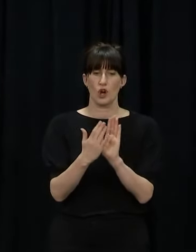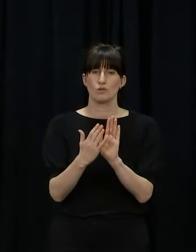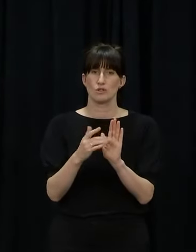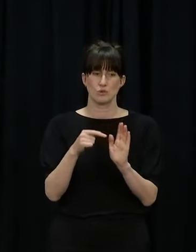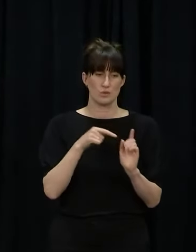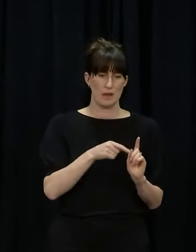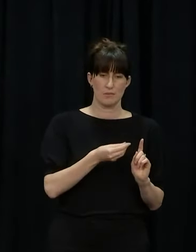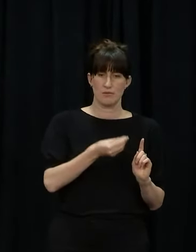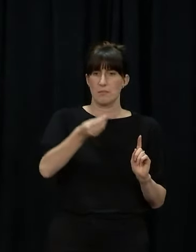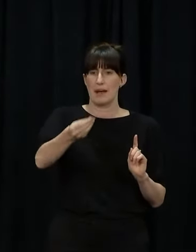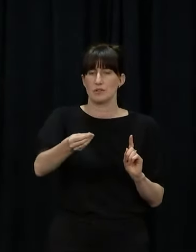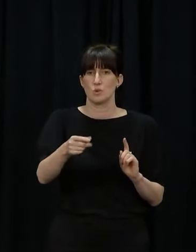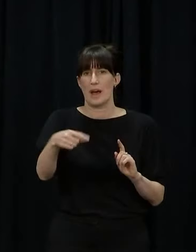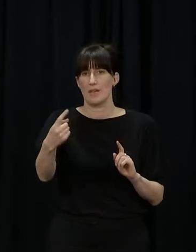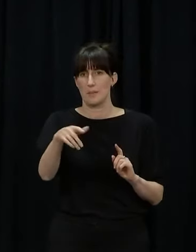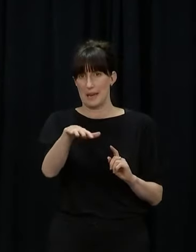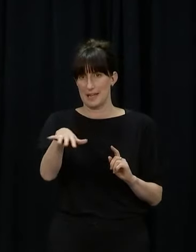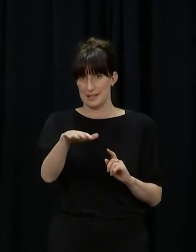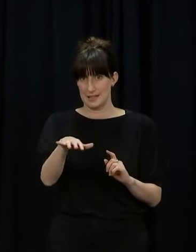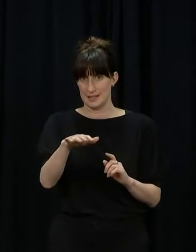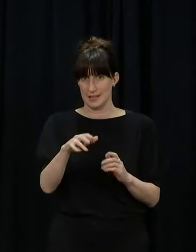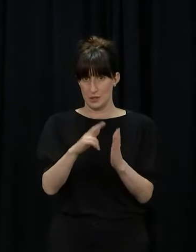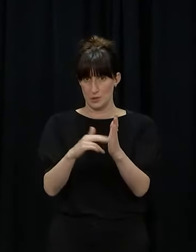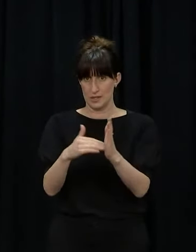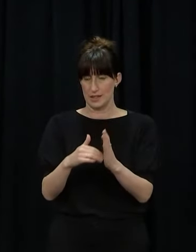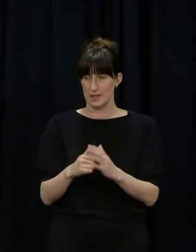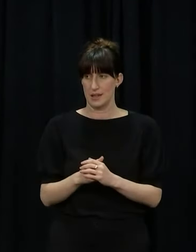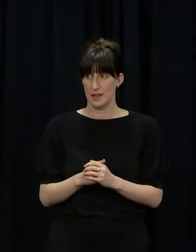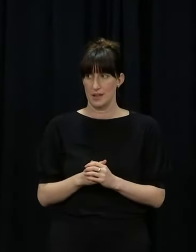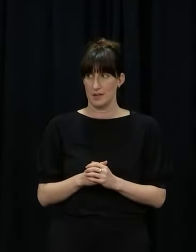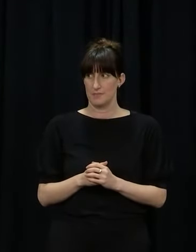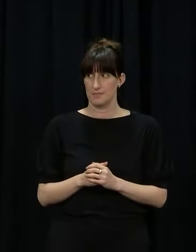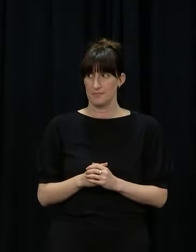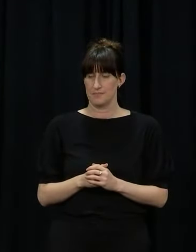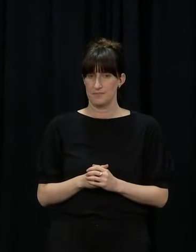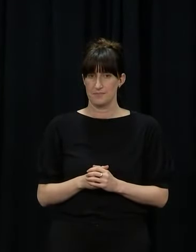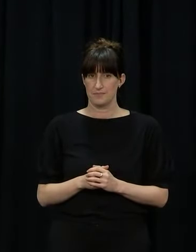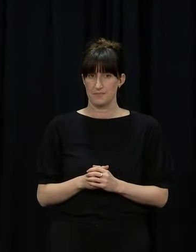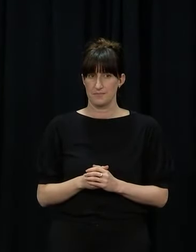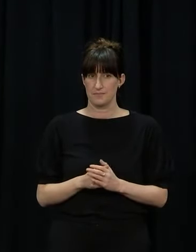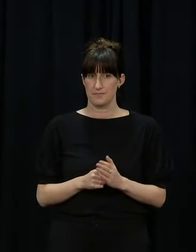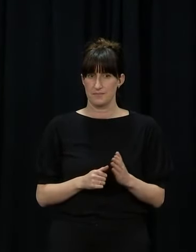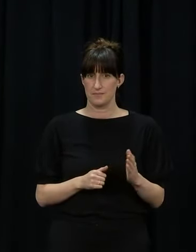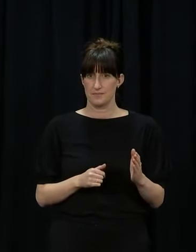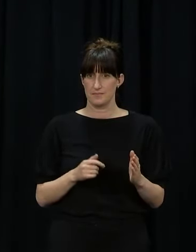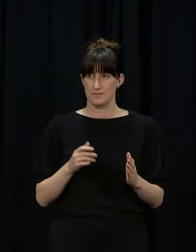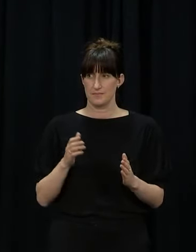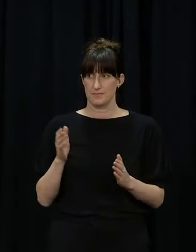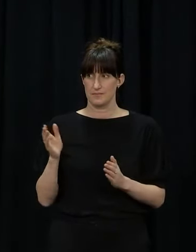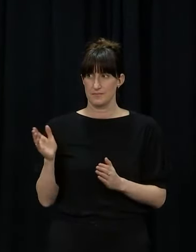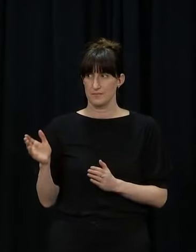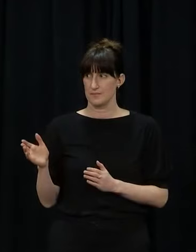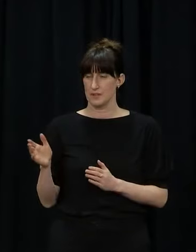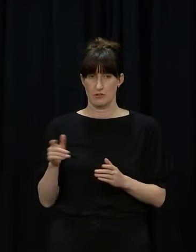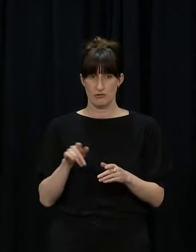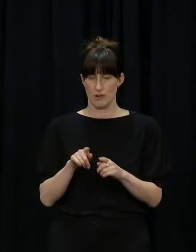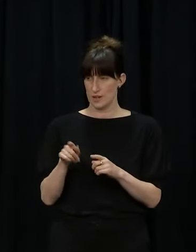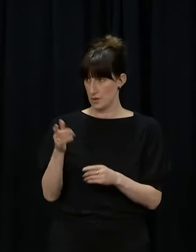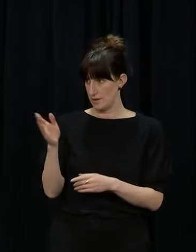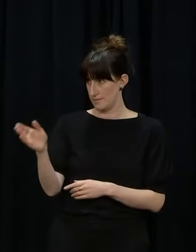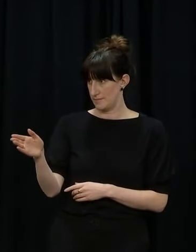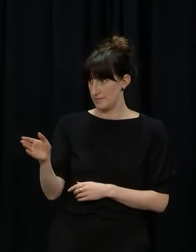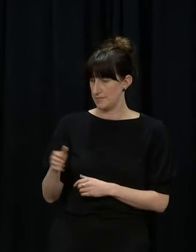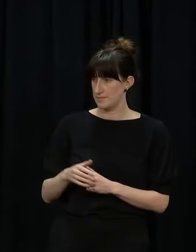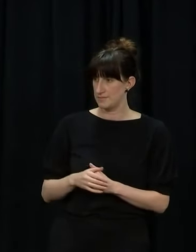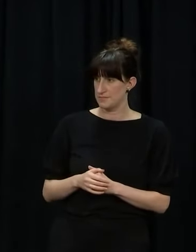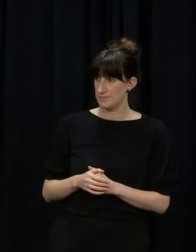risk of there being spread outside those main hotspots. If you do extend the lockdown now, I'll try and keep it orderly clear.